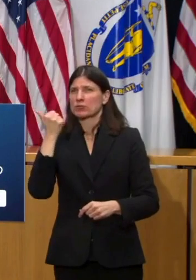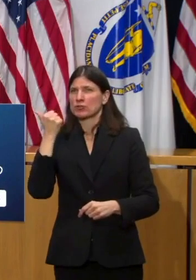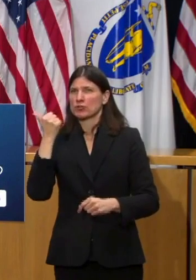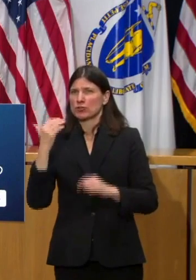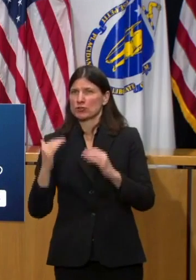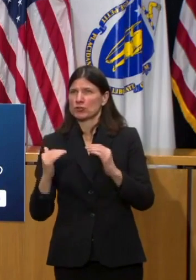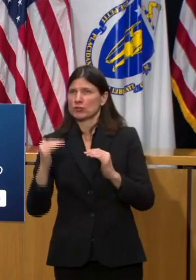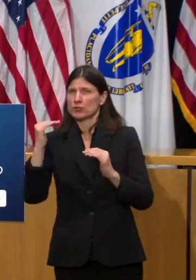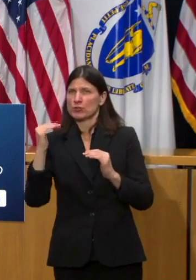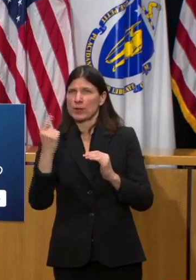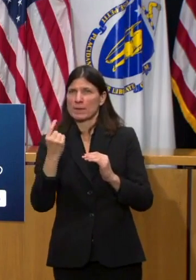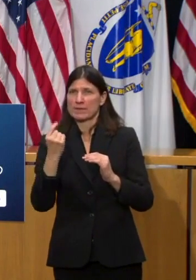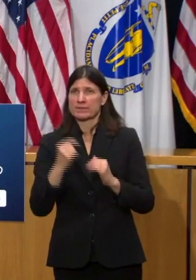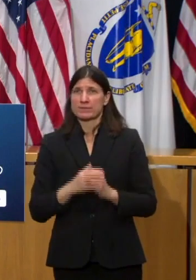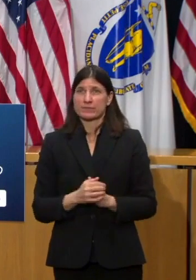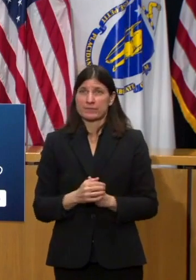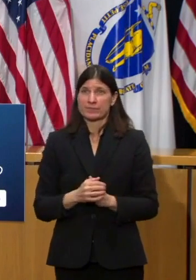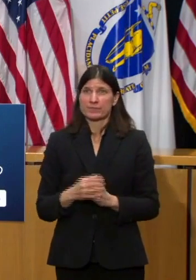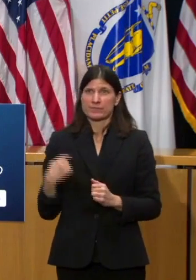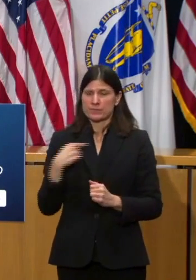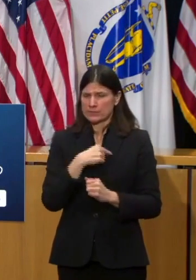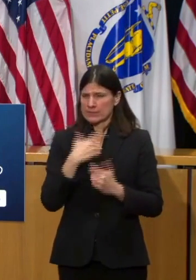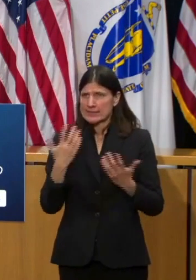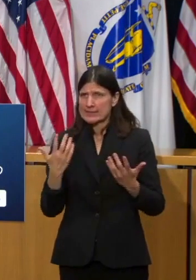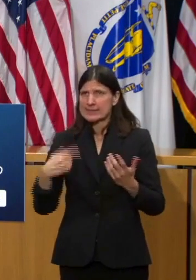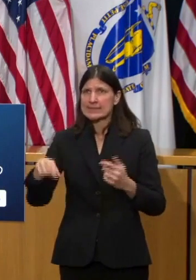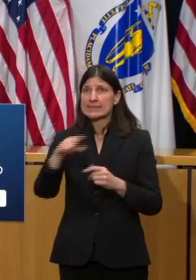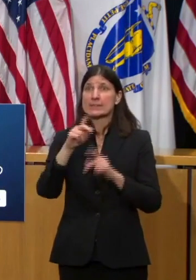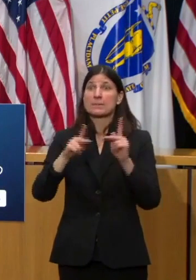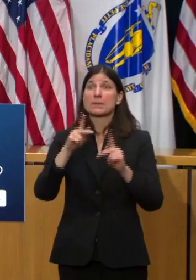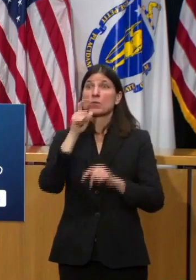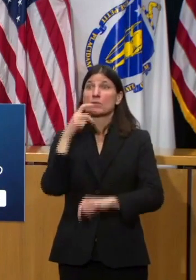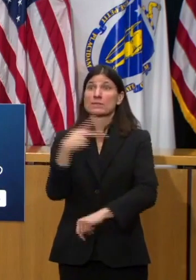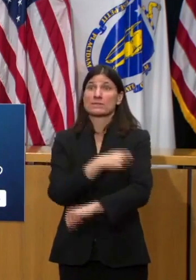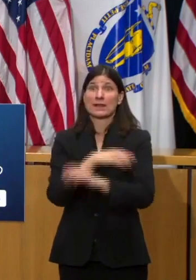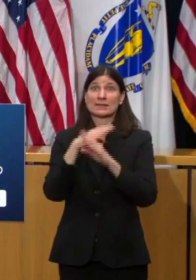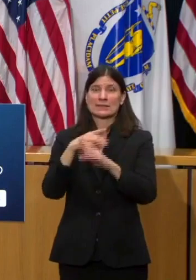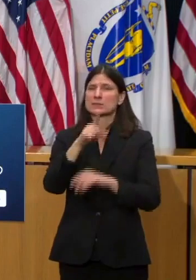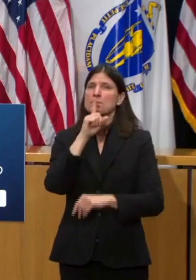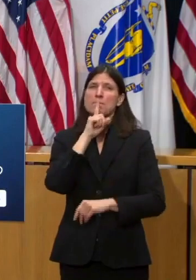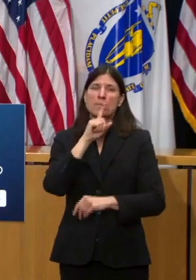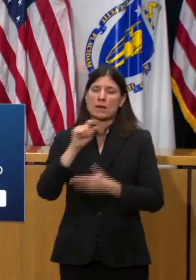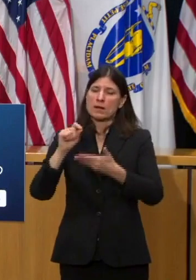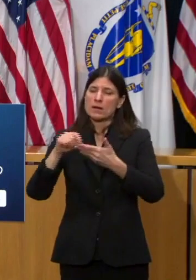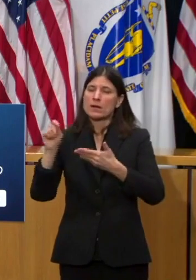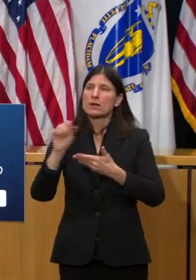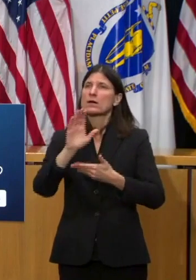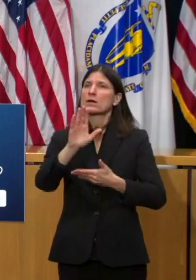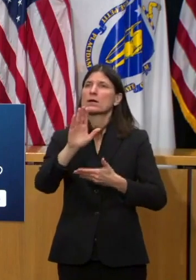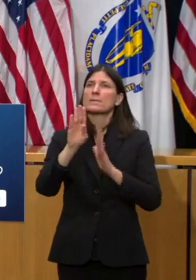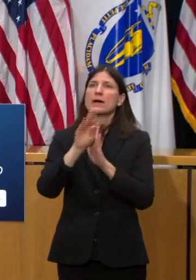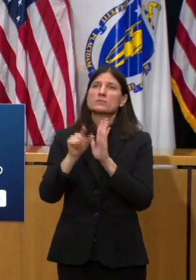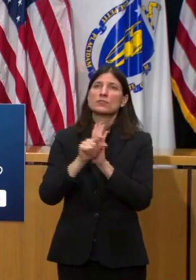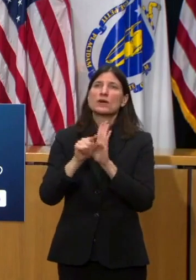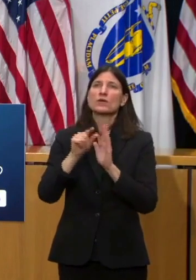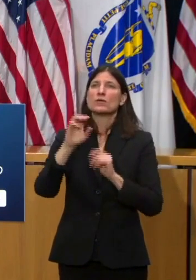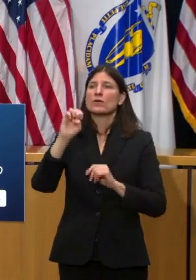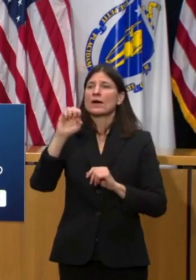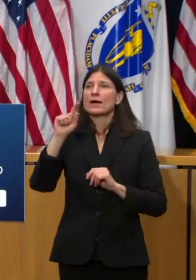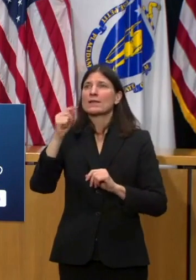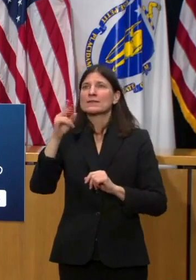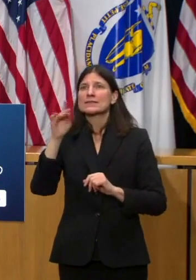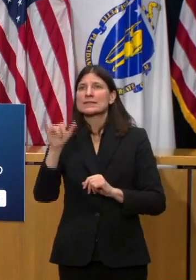take the folks who are listed as unknown and figure out for us where they live, because we do know the zip codes of the